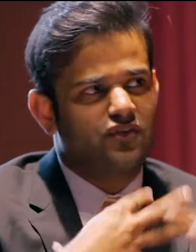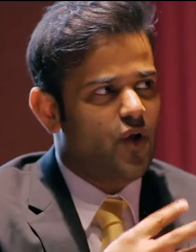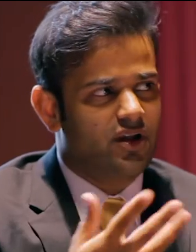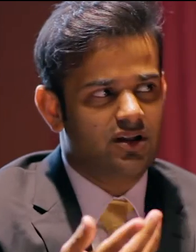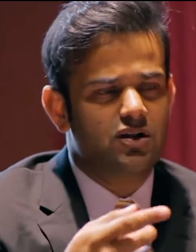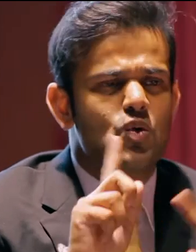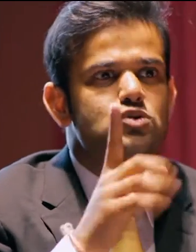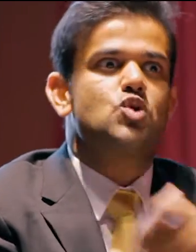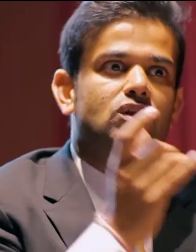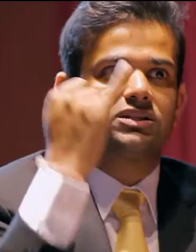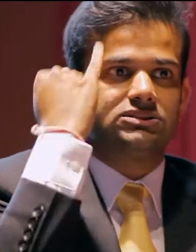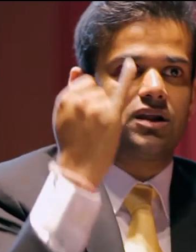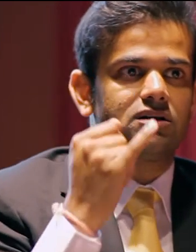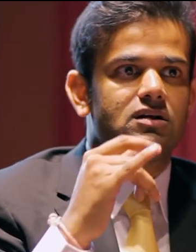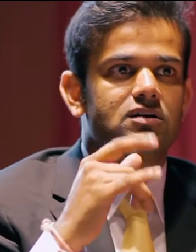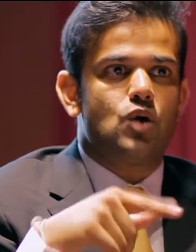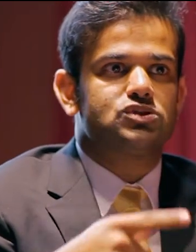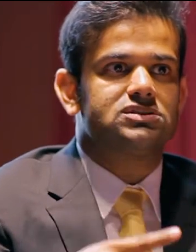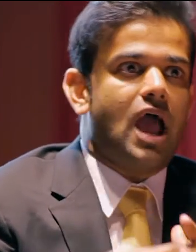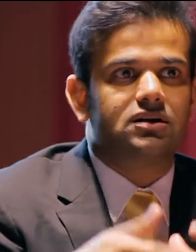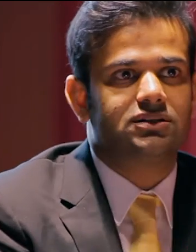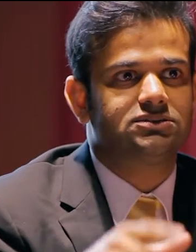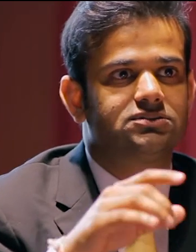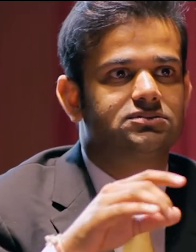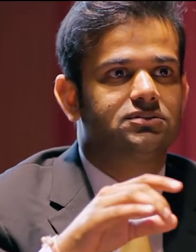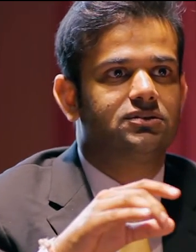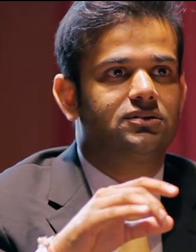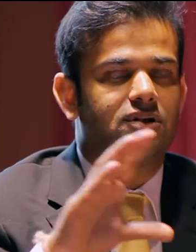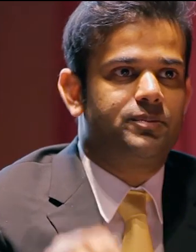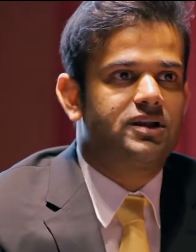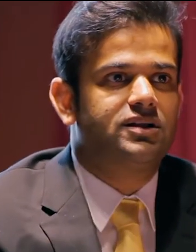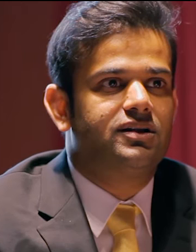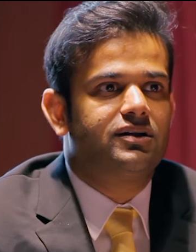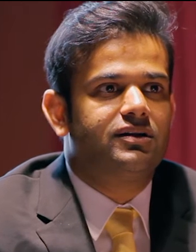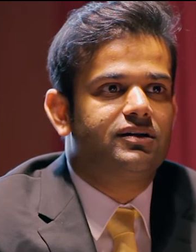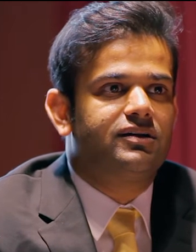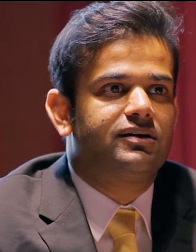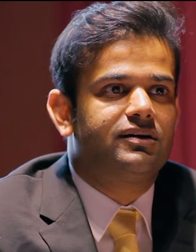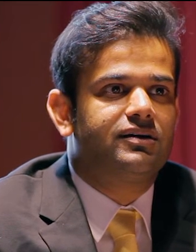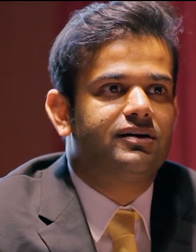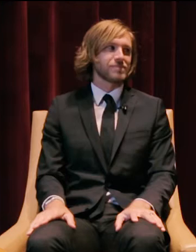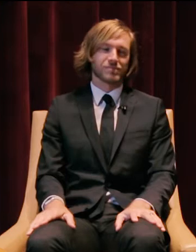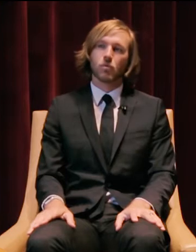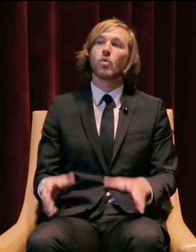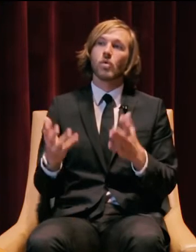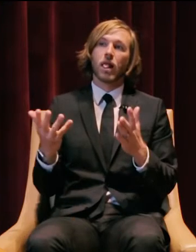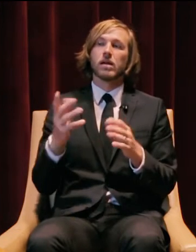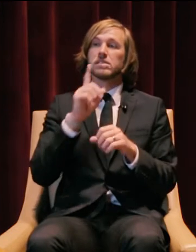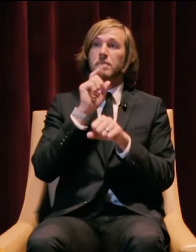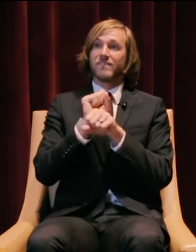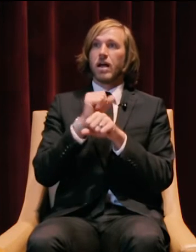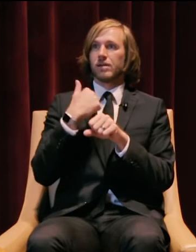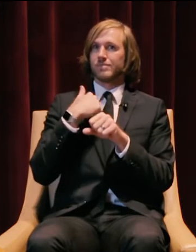Yeah, that's amazing how it's grown all over the world. So where did you get the idea in starting your company? Well, as a matter of